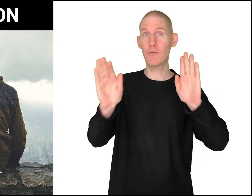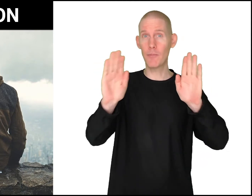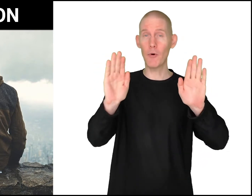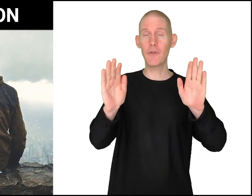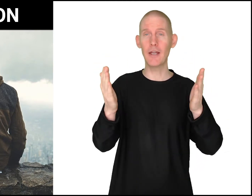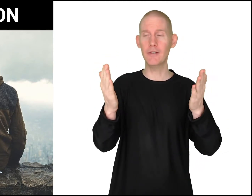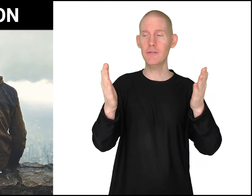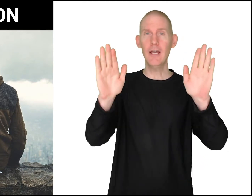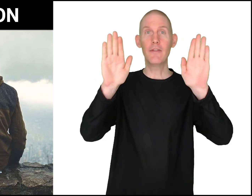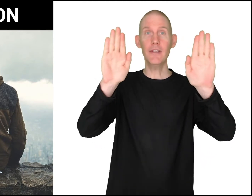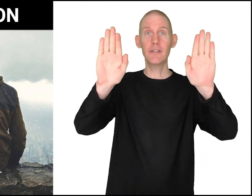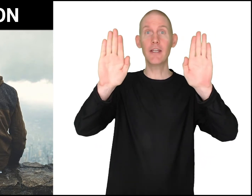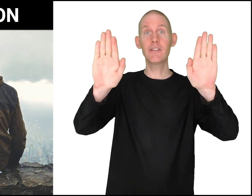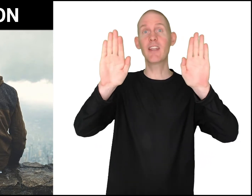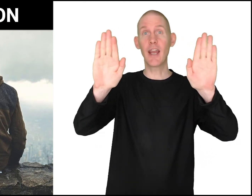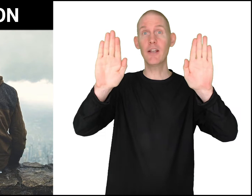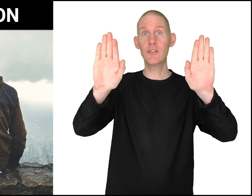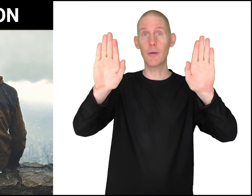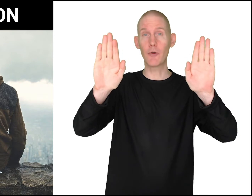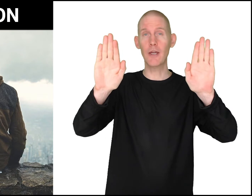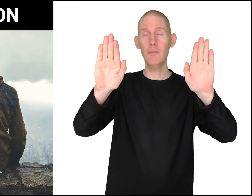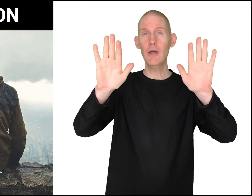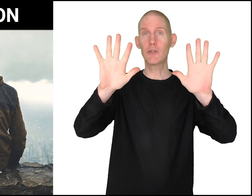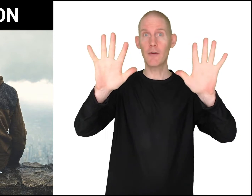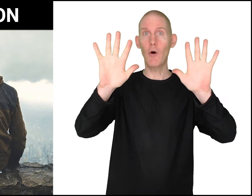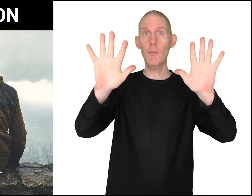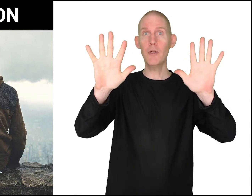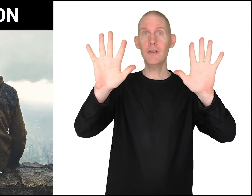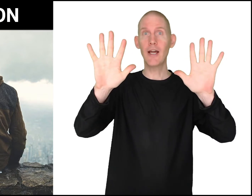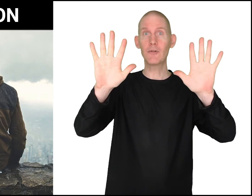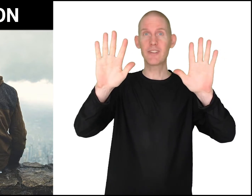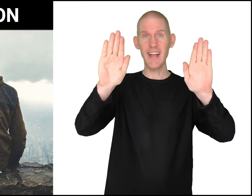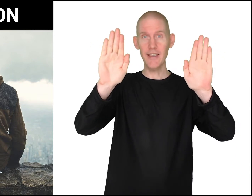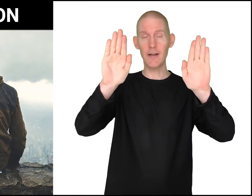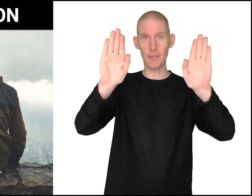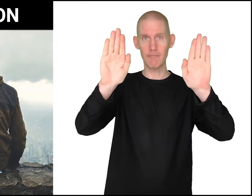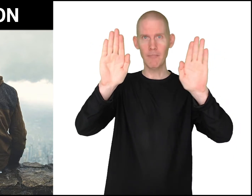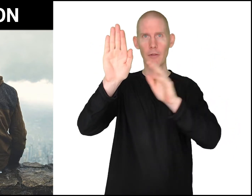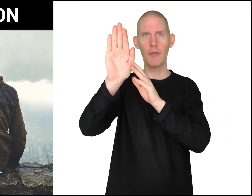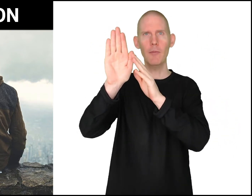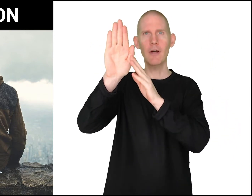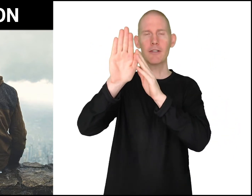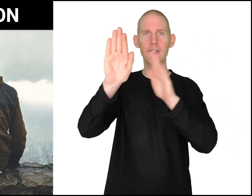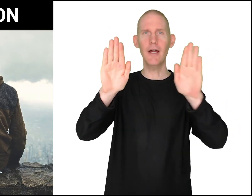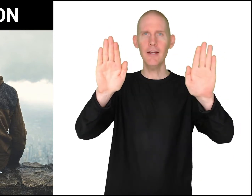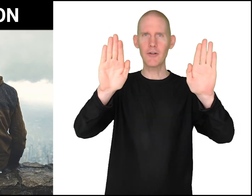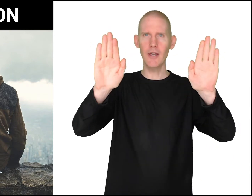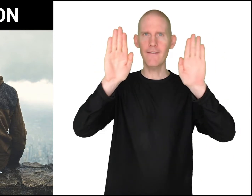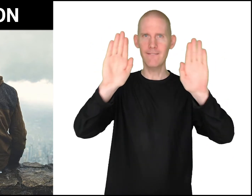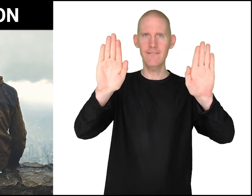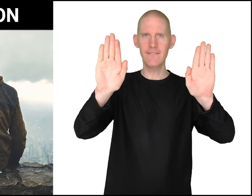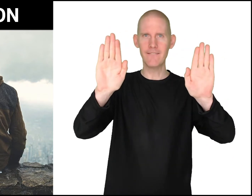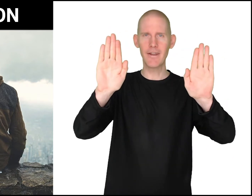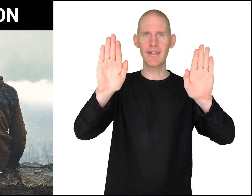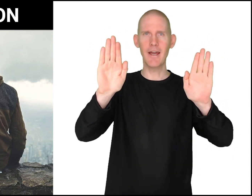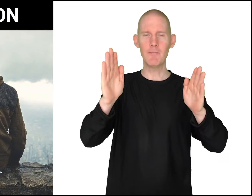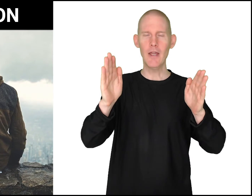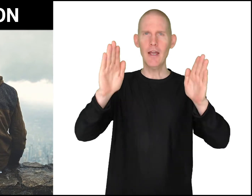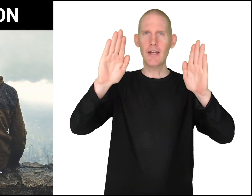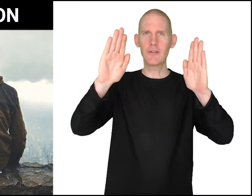both hands. This is the hand shape, okay? So you have open, now tighten it up. Thumb alongside, okay? Like that. Now